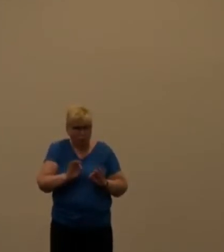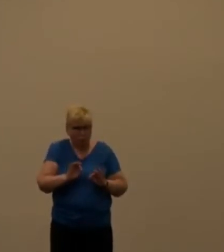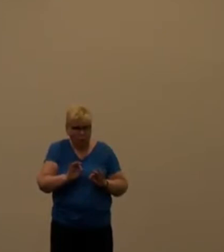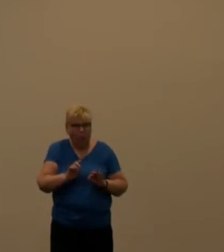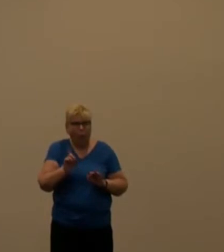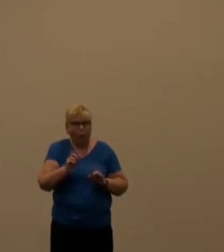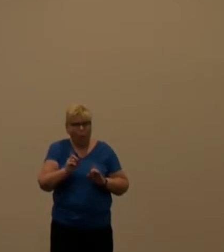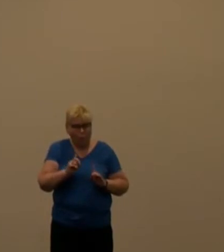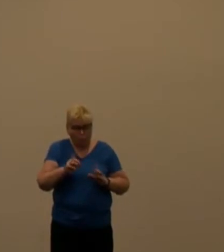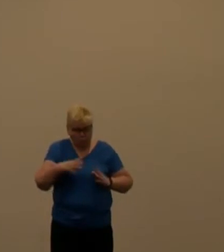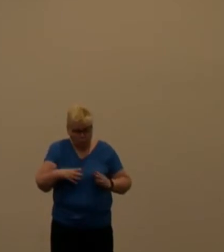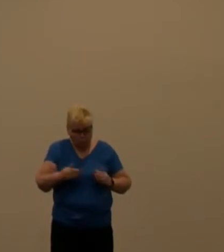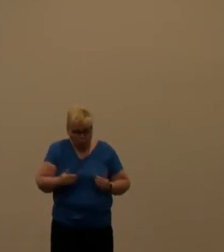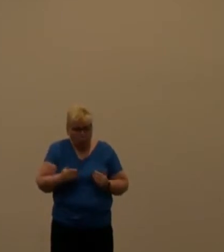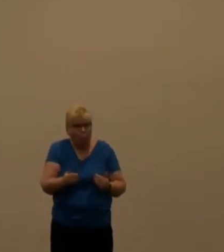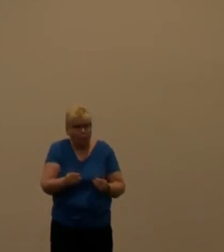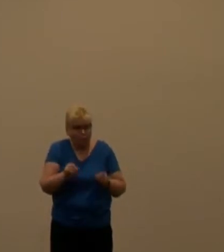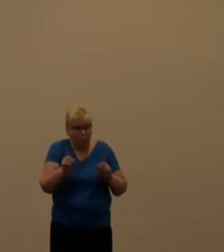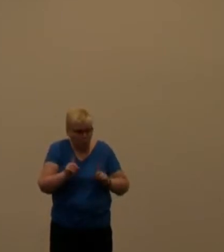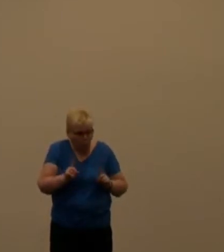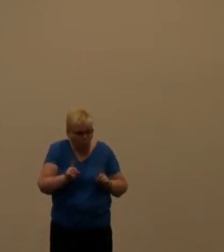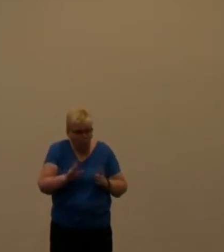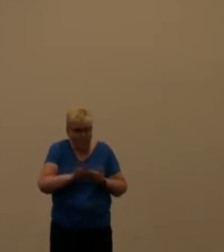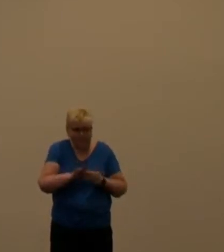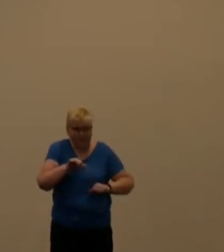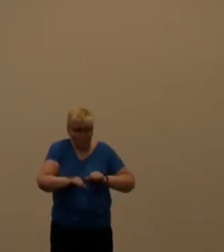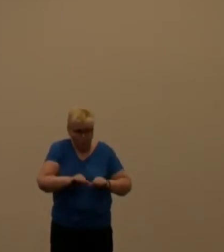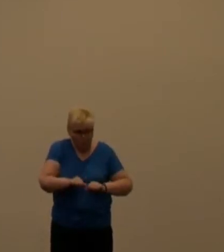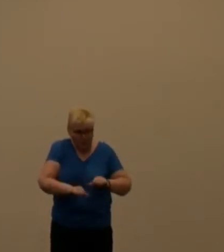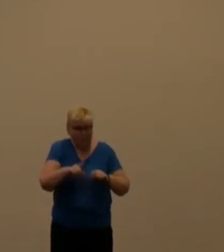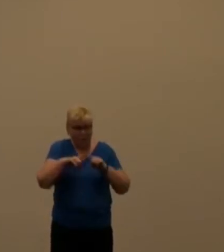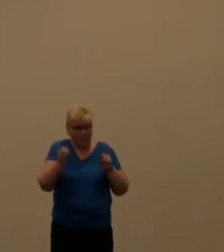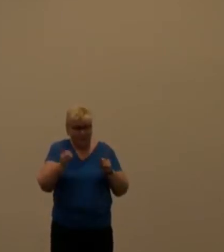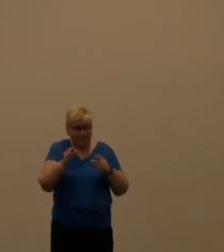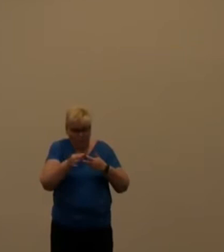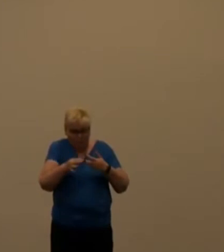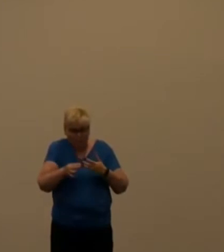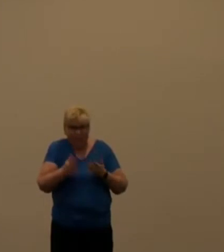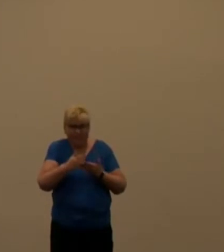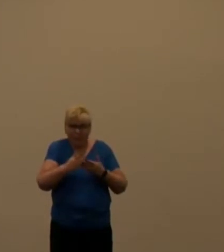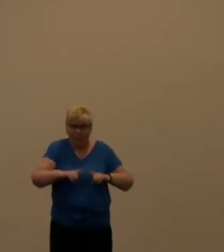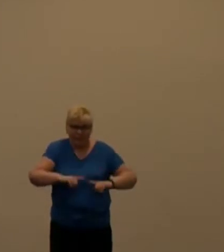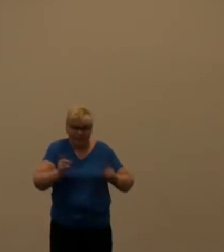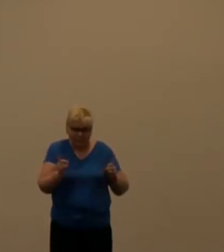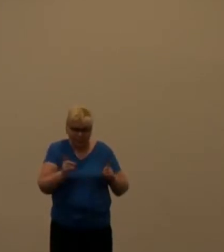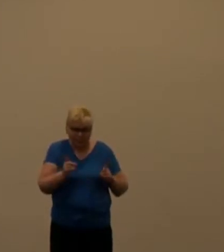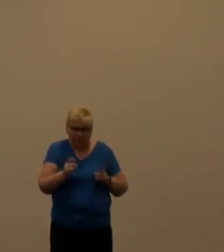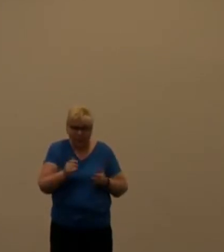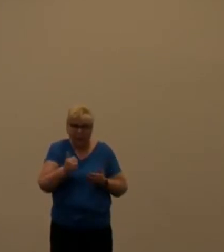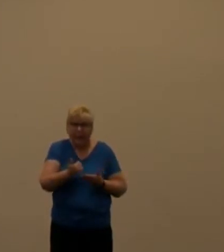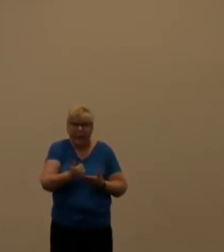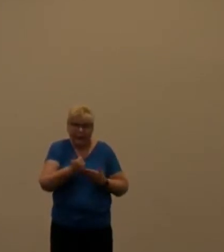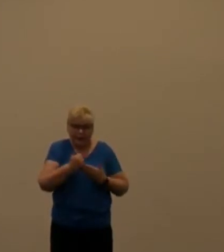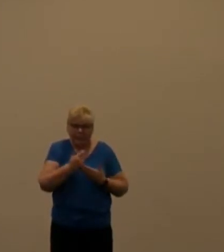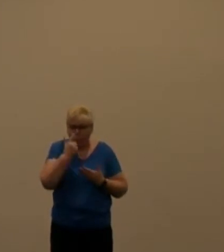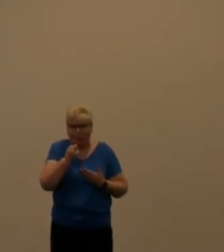to continue into the future. Those processes for the different upgrade types are very different. The help you're getting is going to be